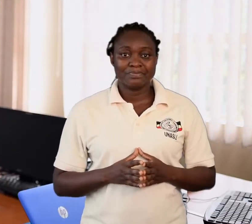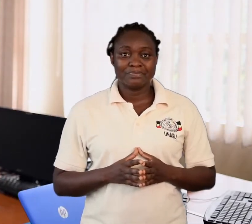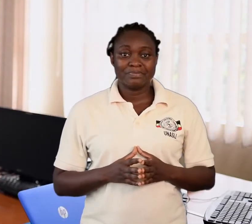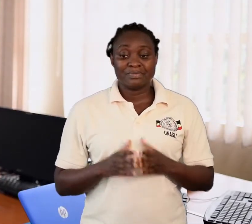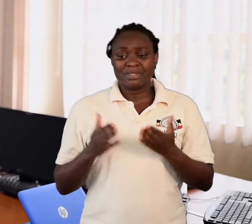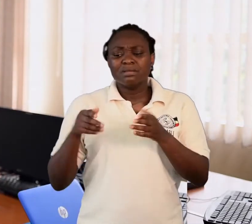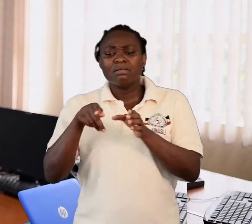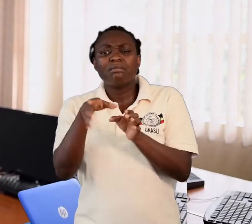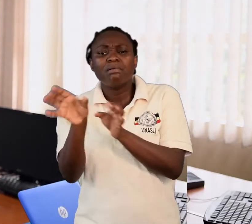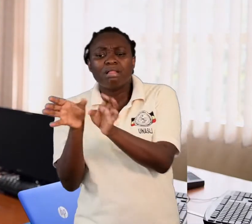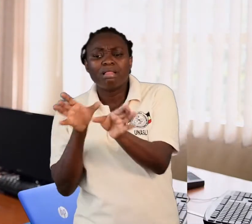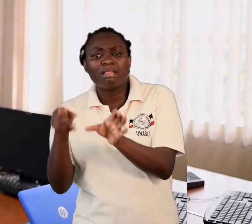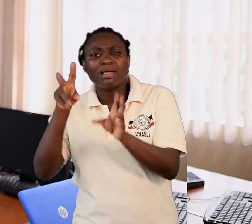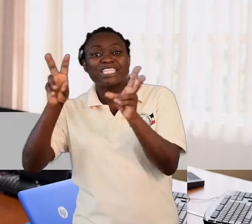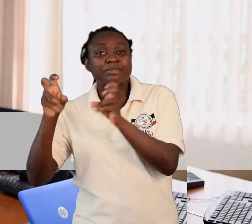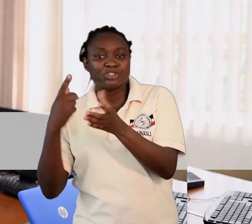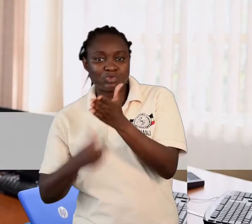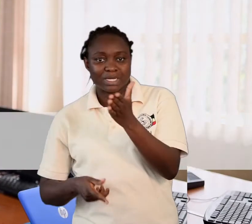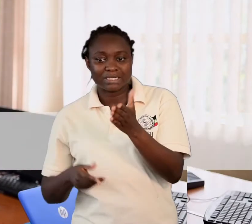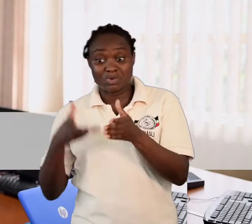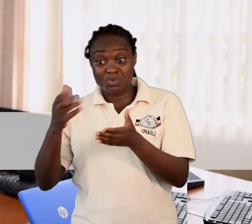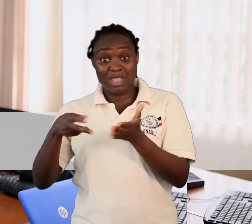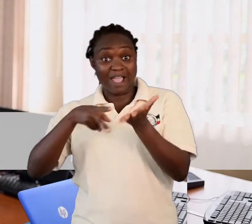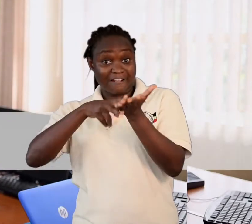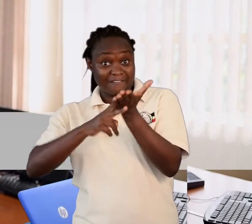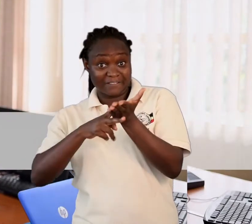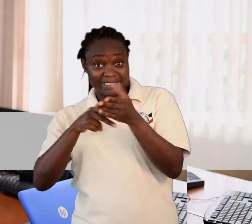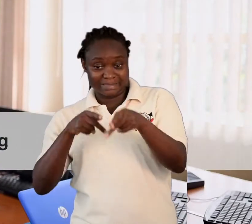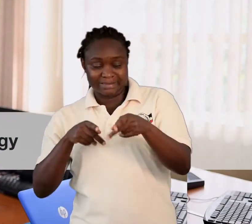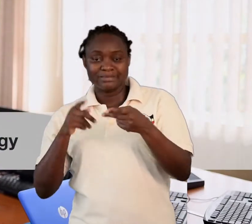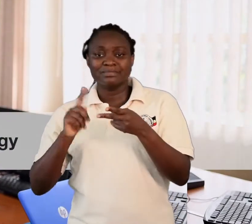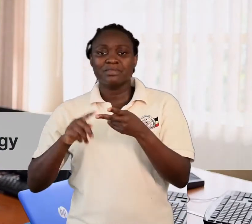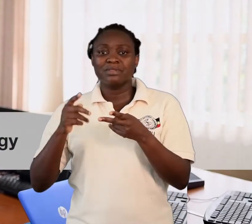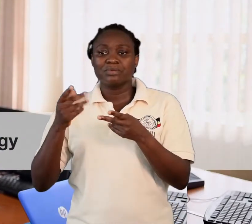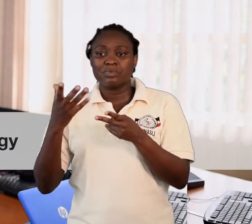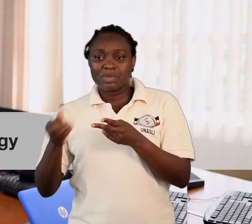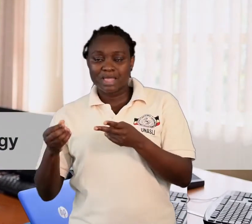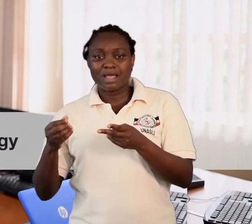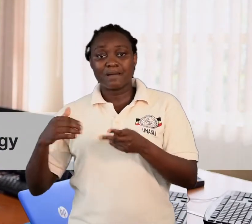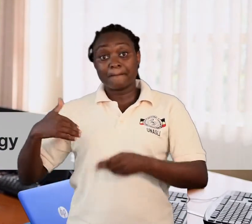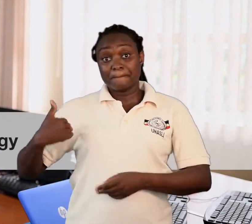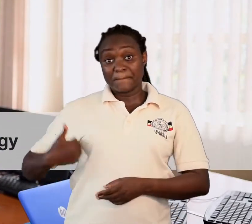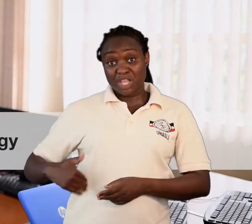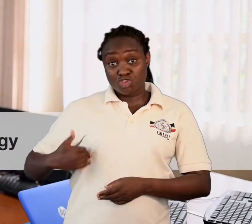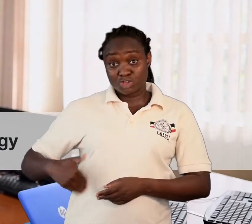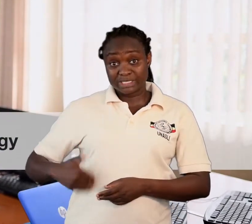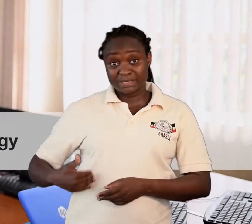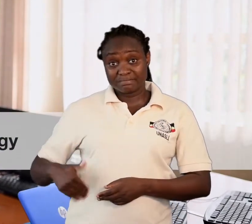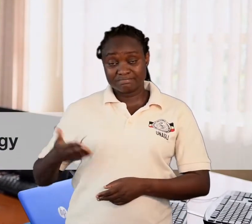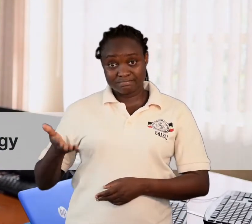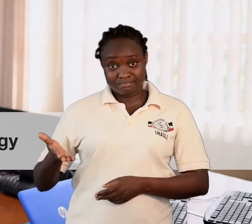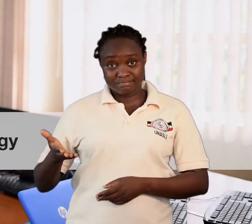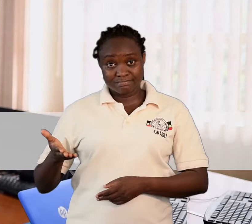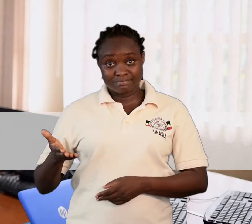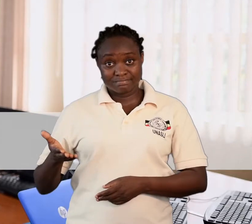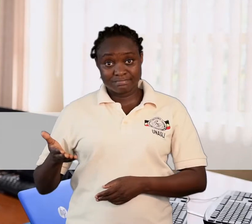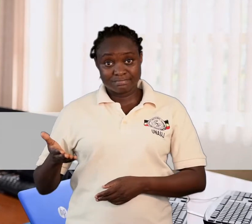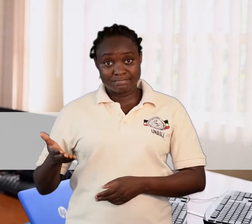Some of these subjects are physics and biology.